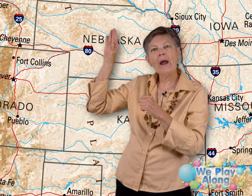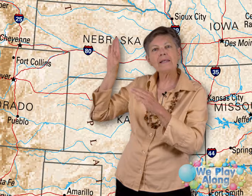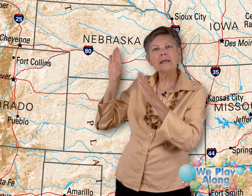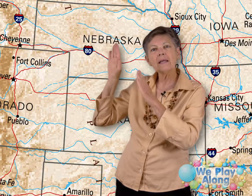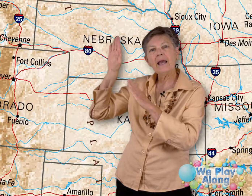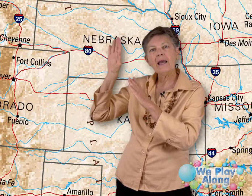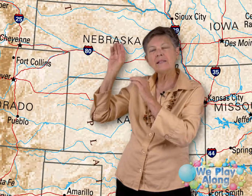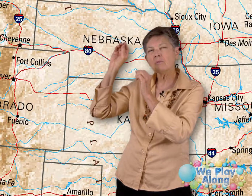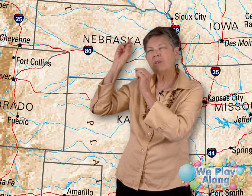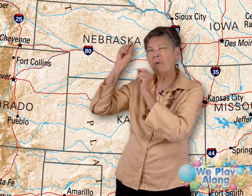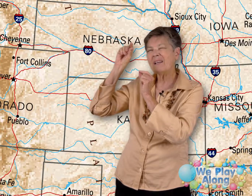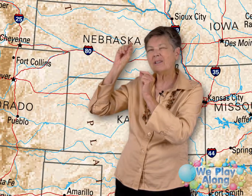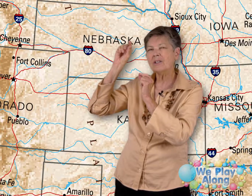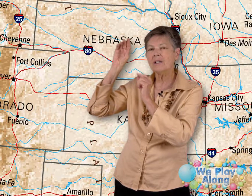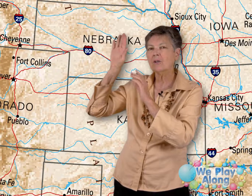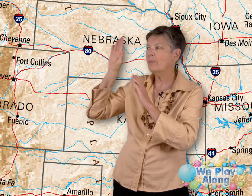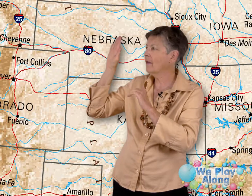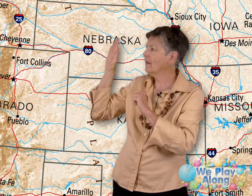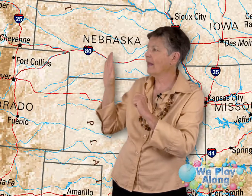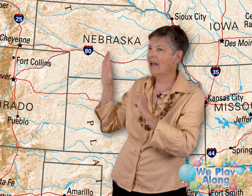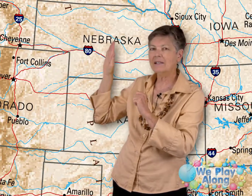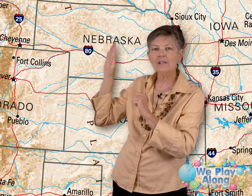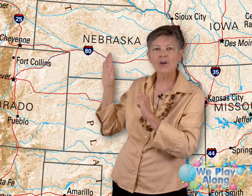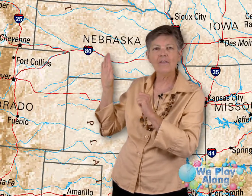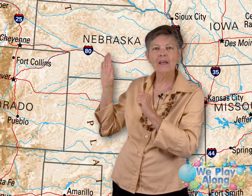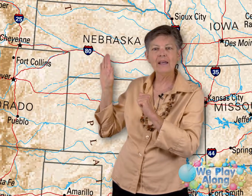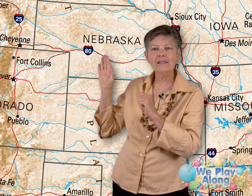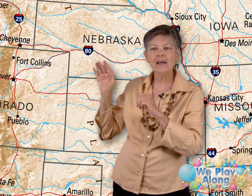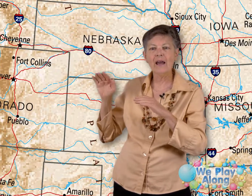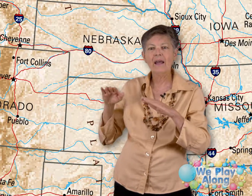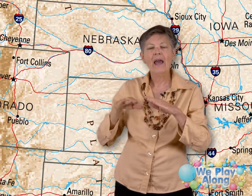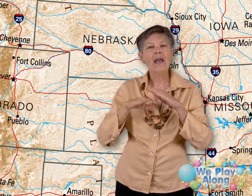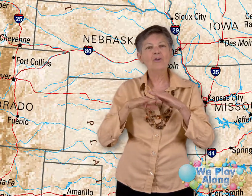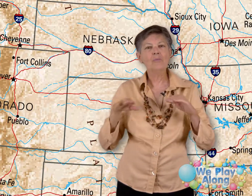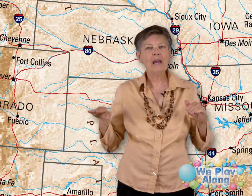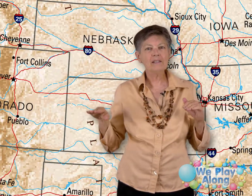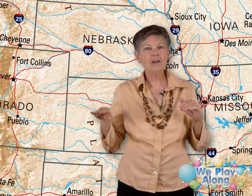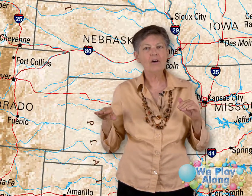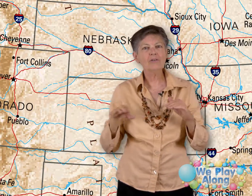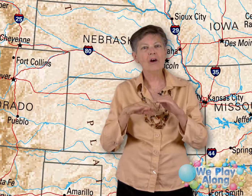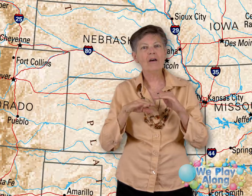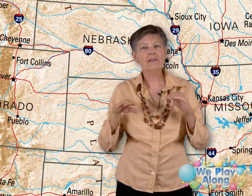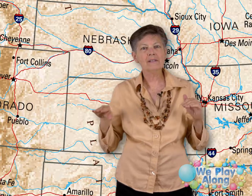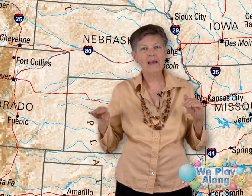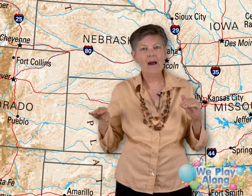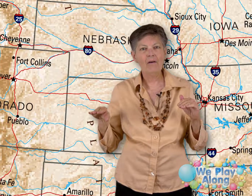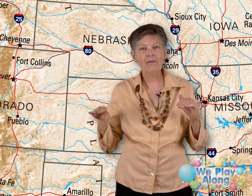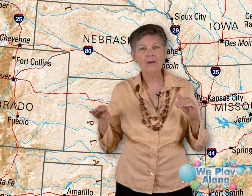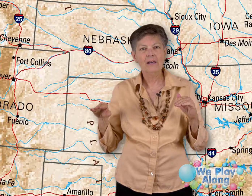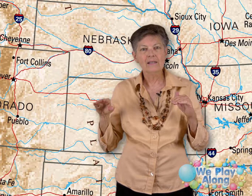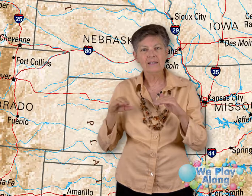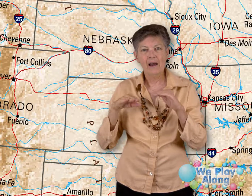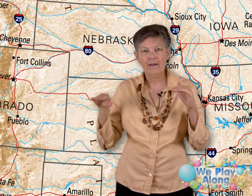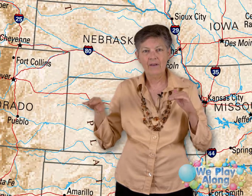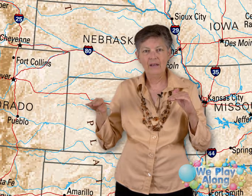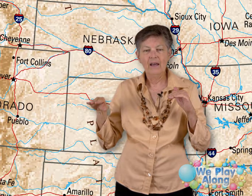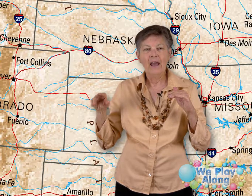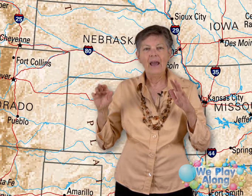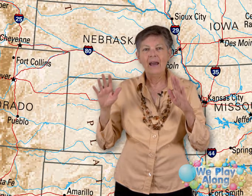Nebraska and Kansas, well, Nebraska just a little bit, and then Kansas on the east side, and New Mexico's on the south side of it. And